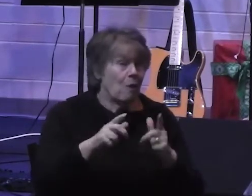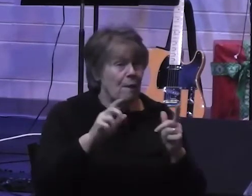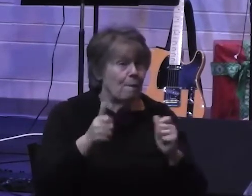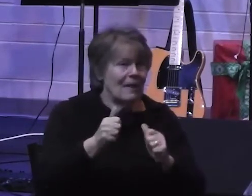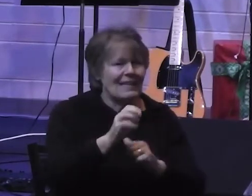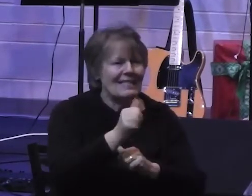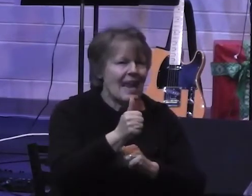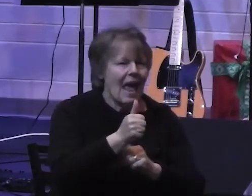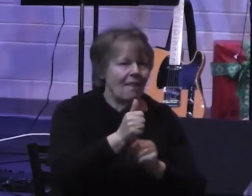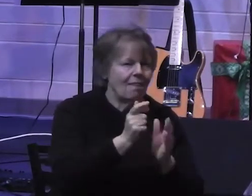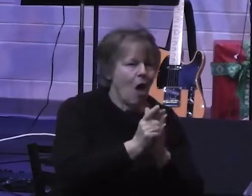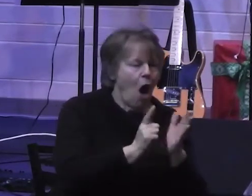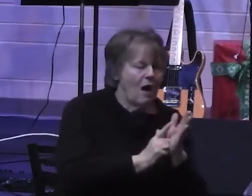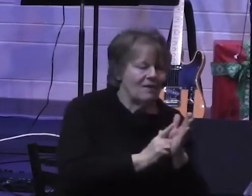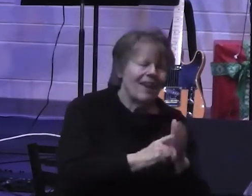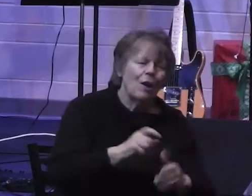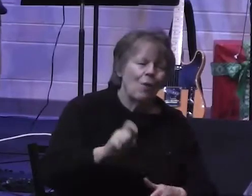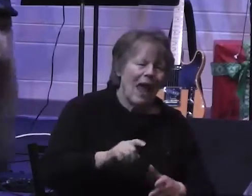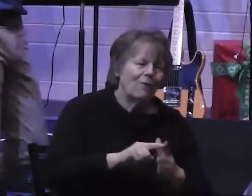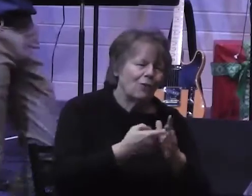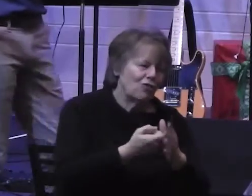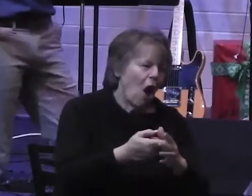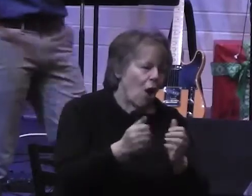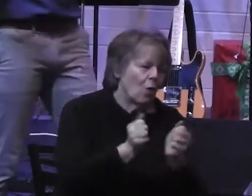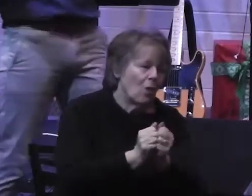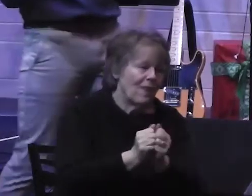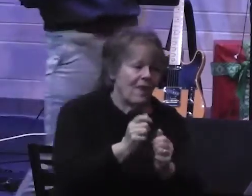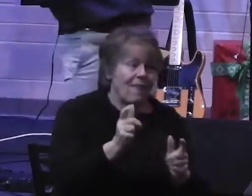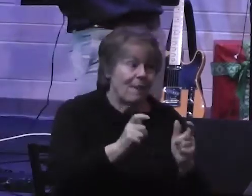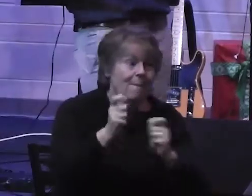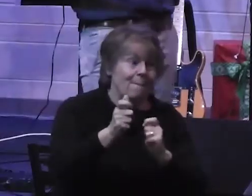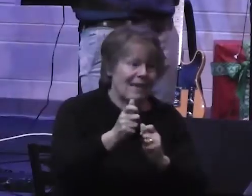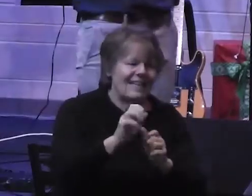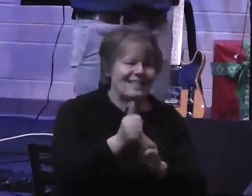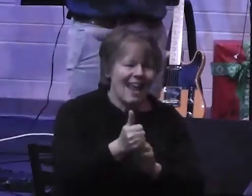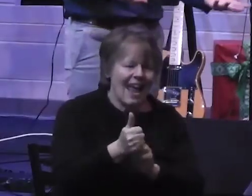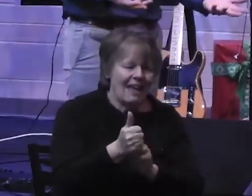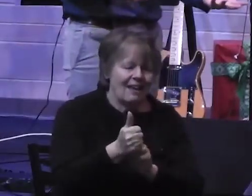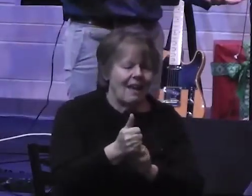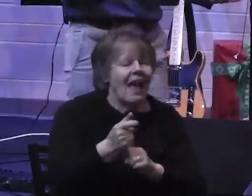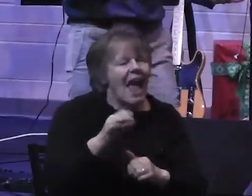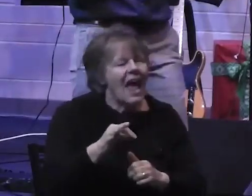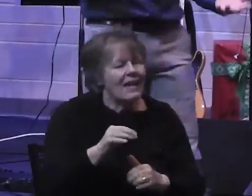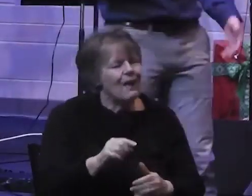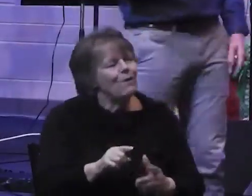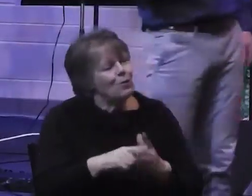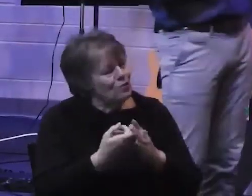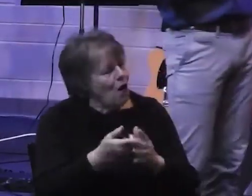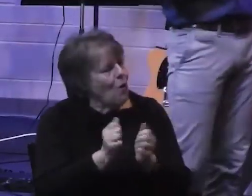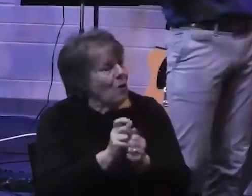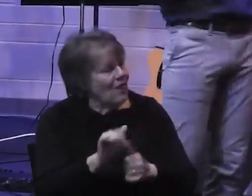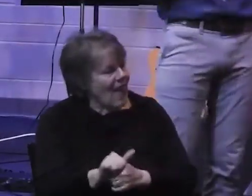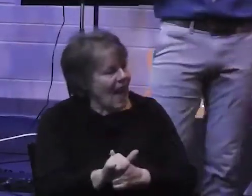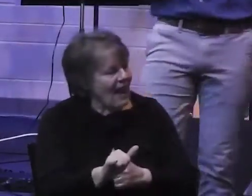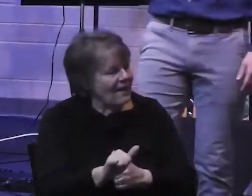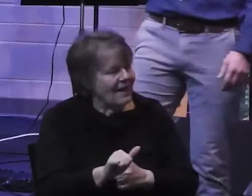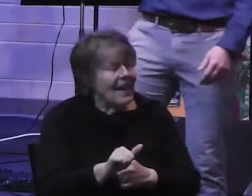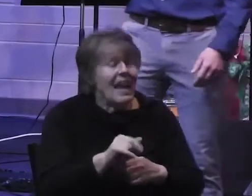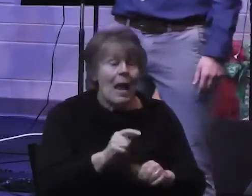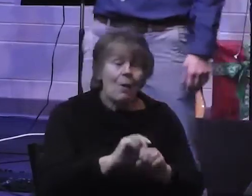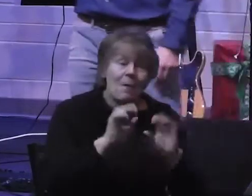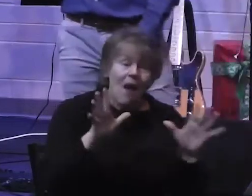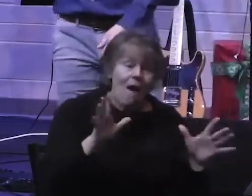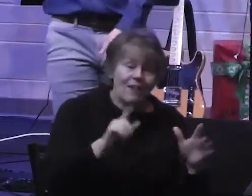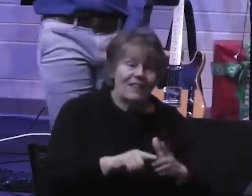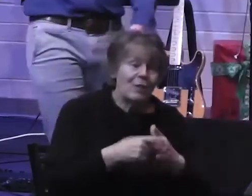pretty big deal. We got to start with the Big Ten. And if you start with the Big Ten, it might be obvious to start with